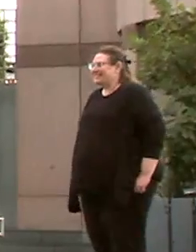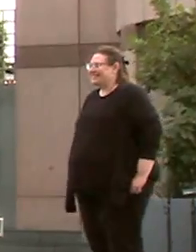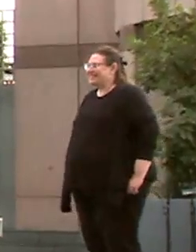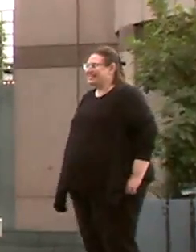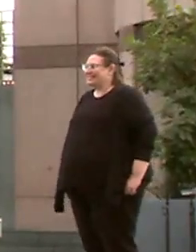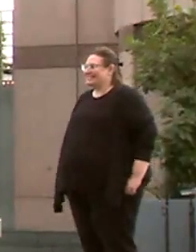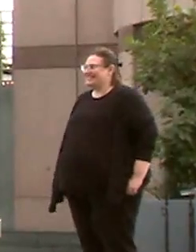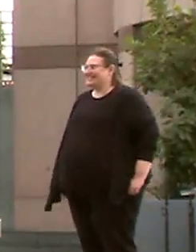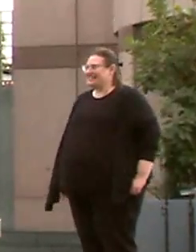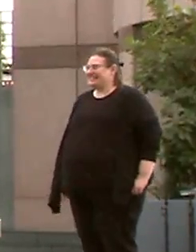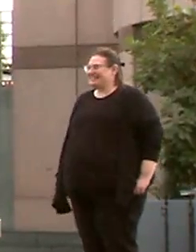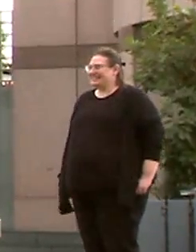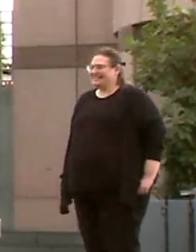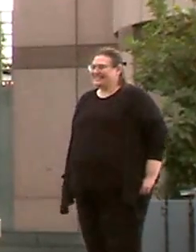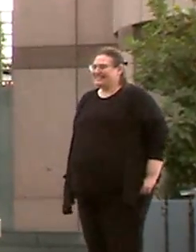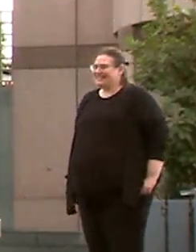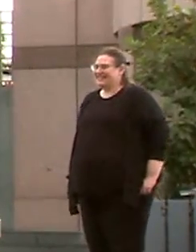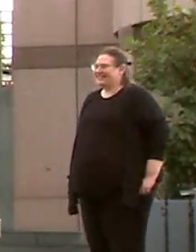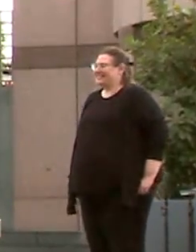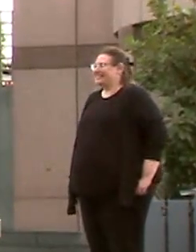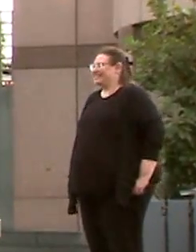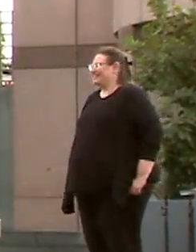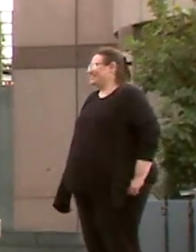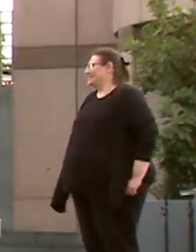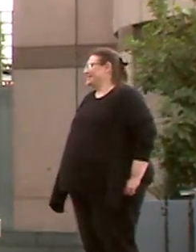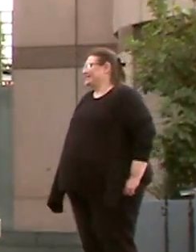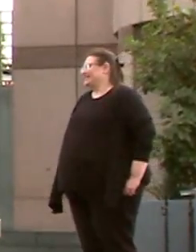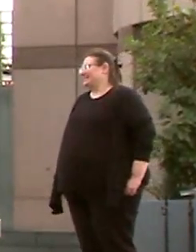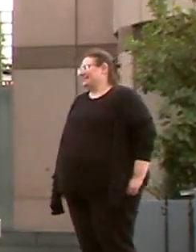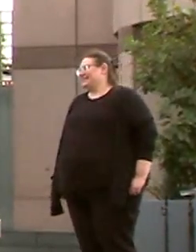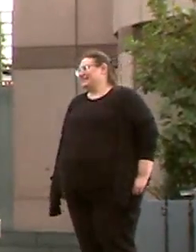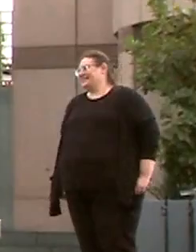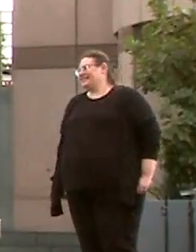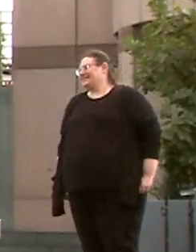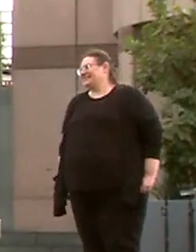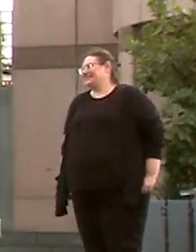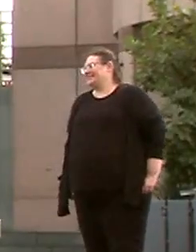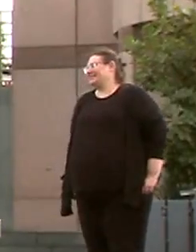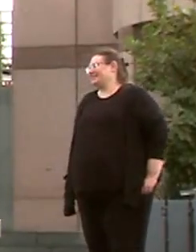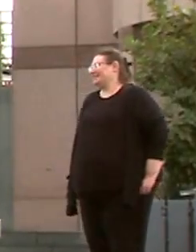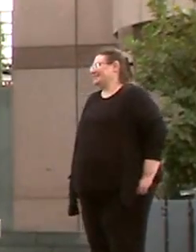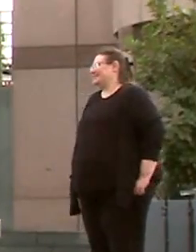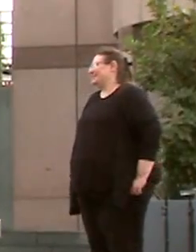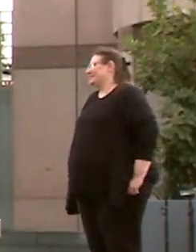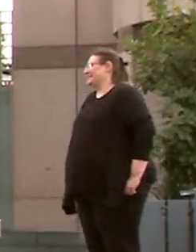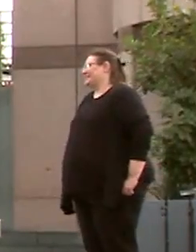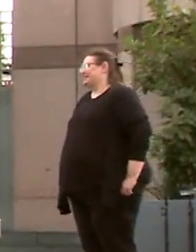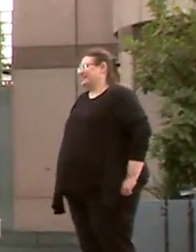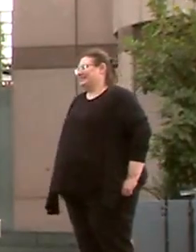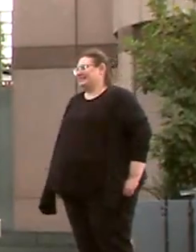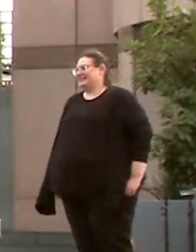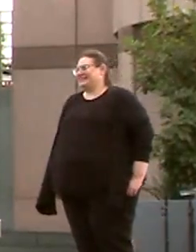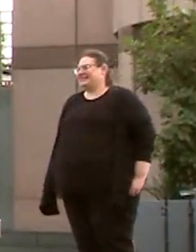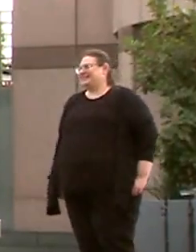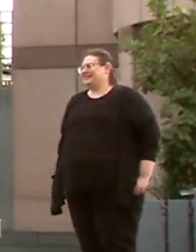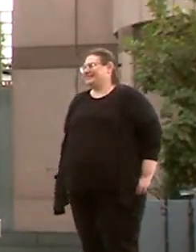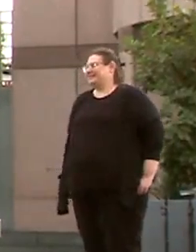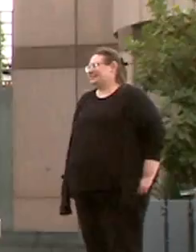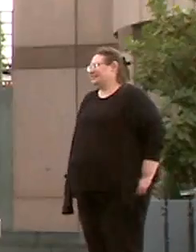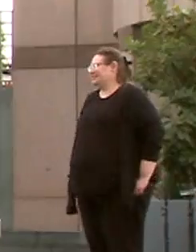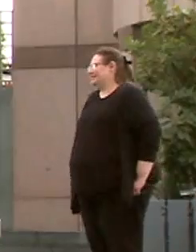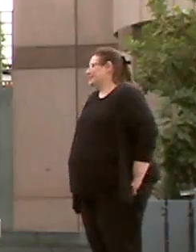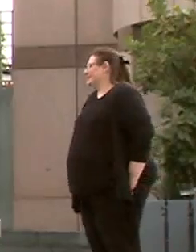come find me. I think we already take up a lot of space. But there's just